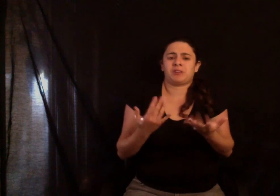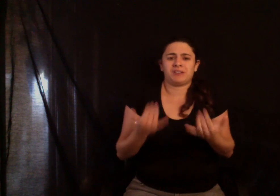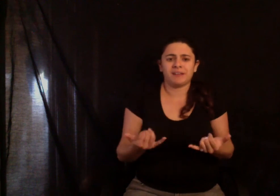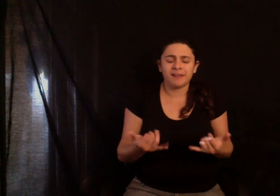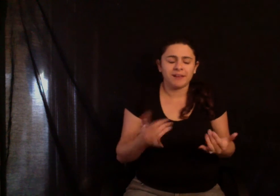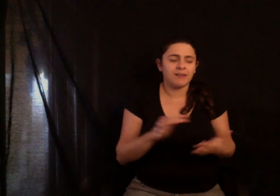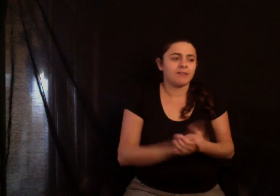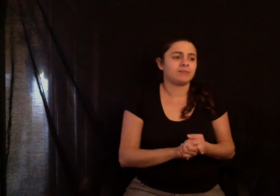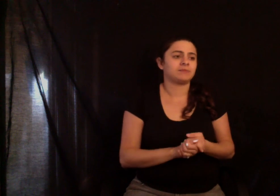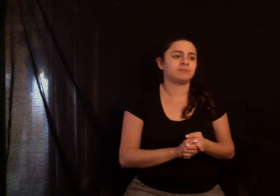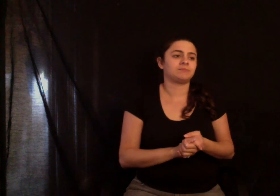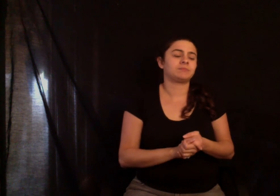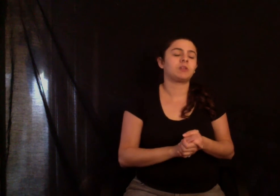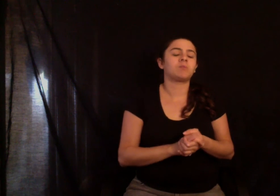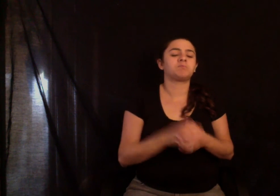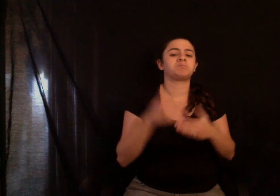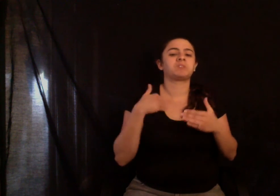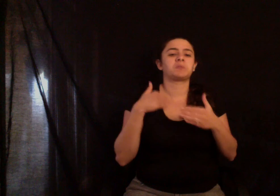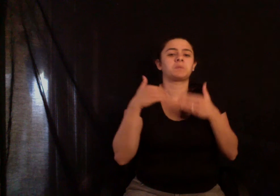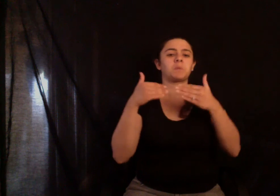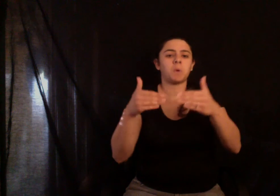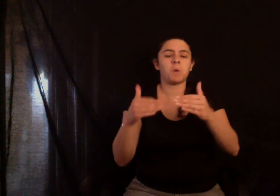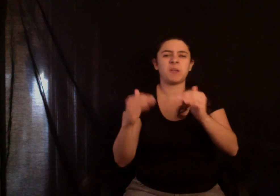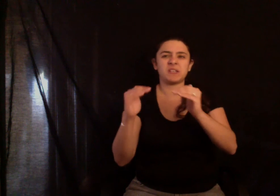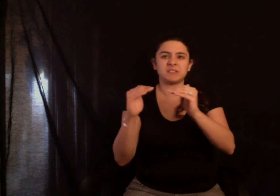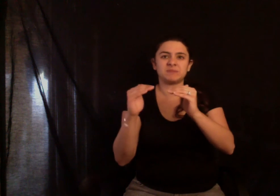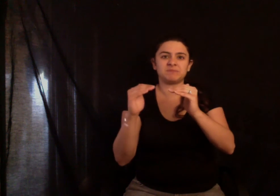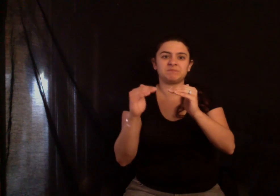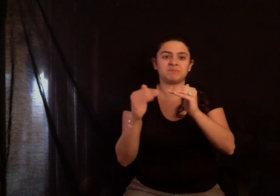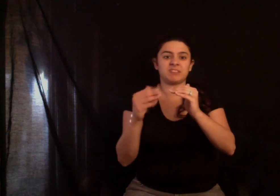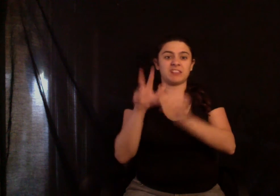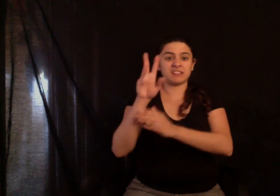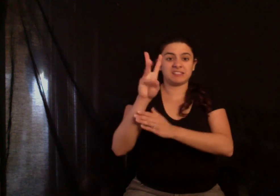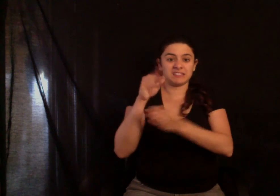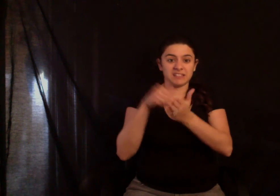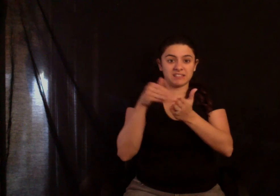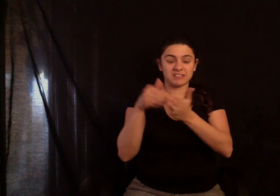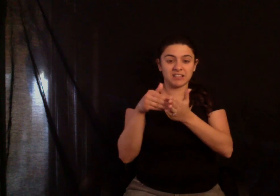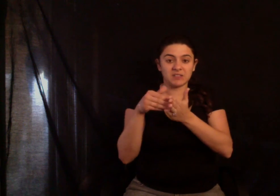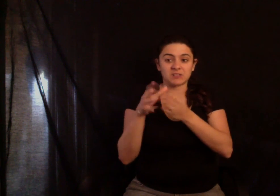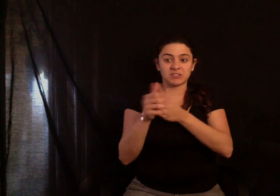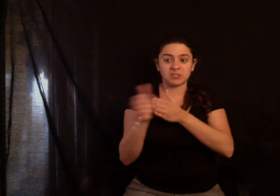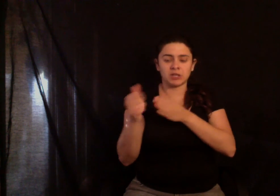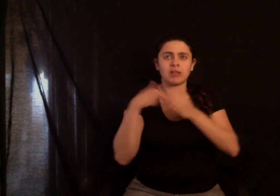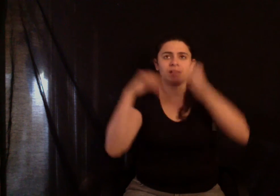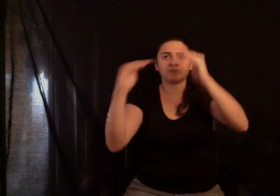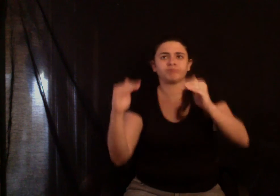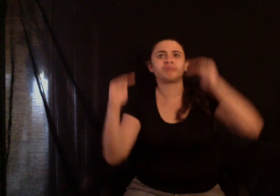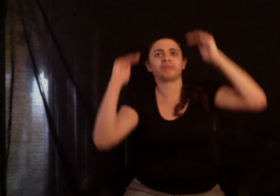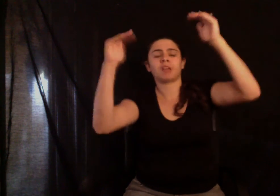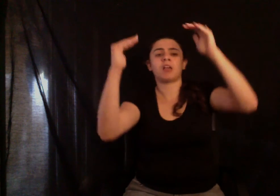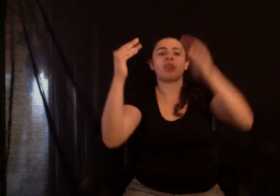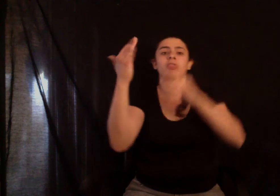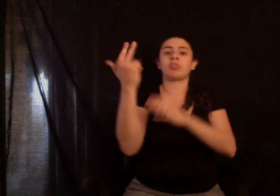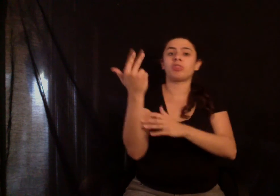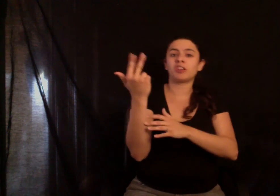to 13,200 something. And I went ahead and I posted a photograph of the invoice and some